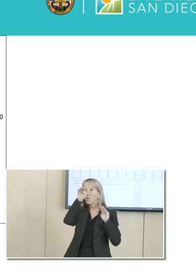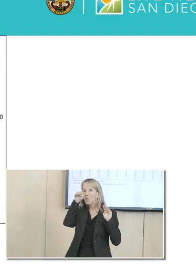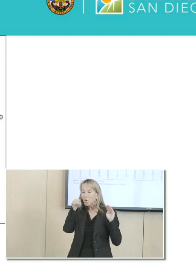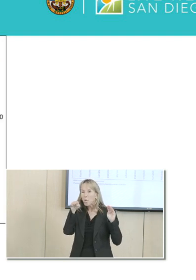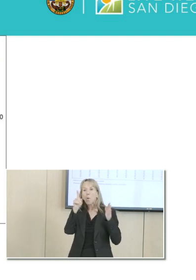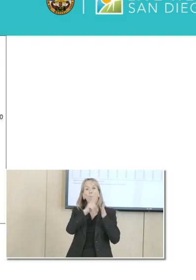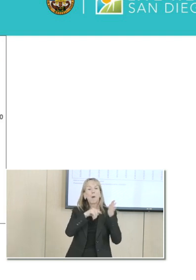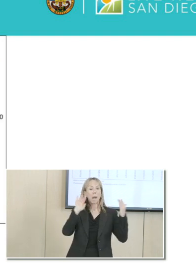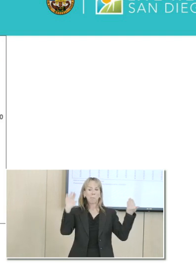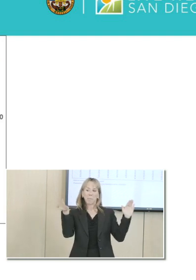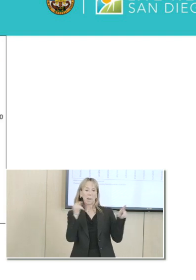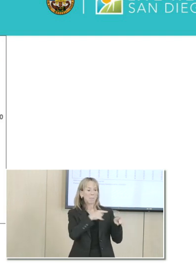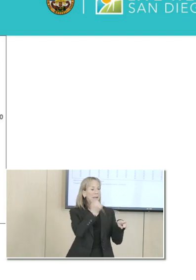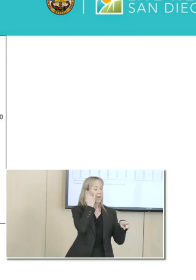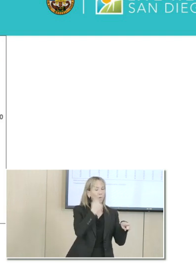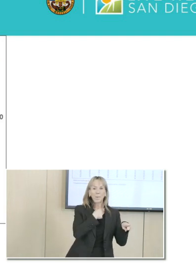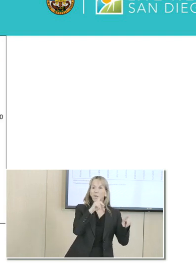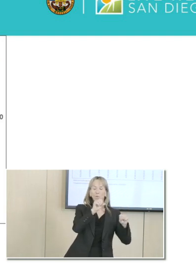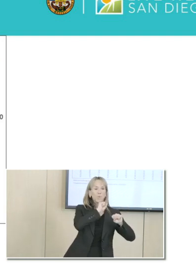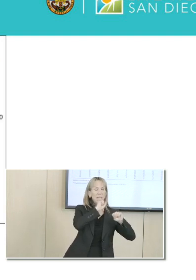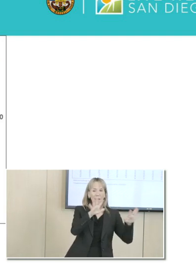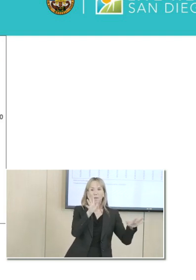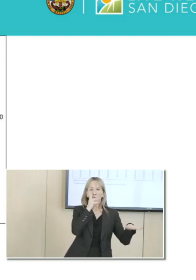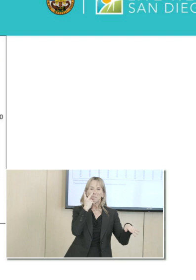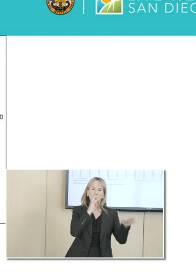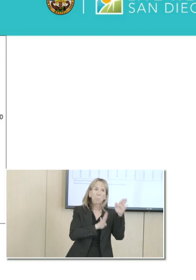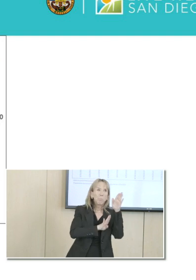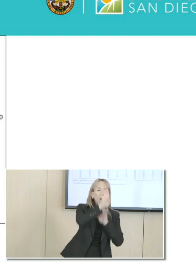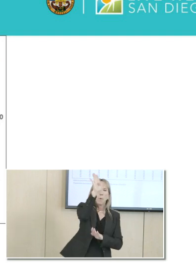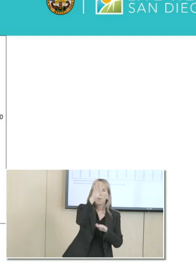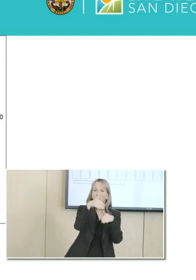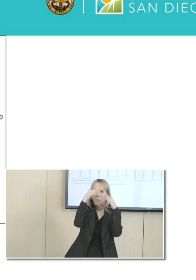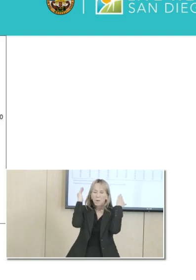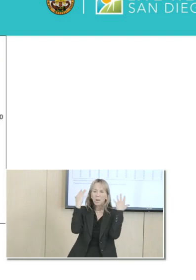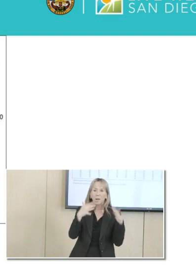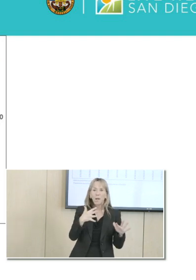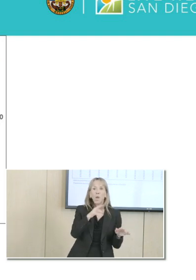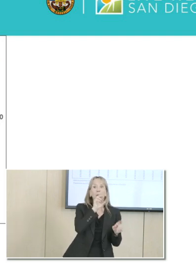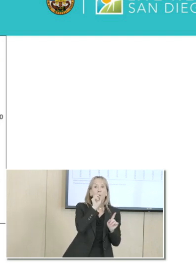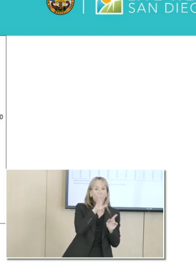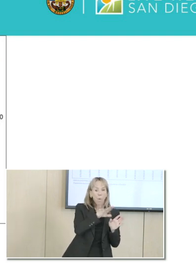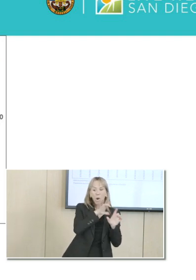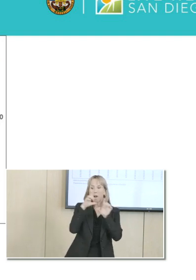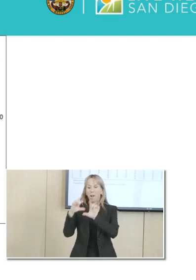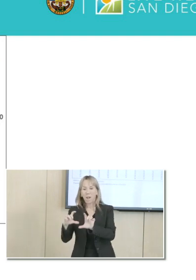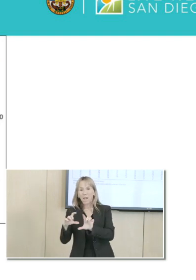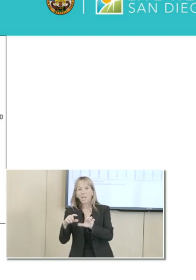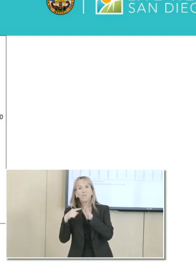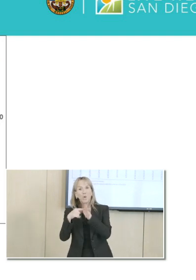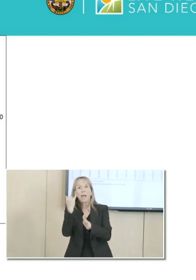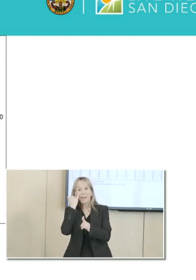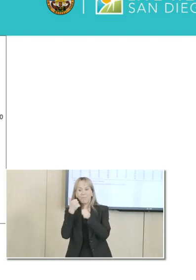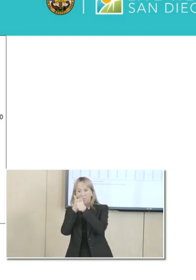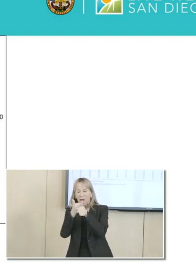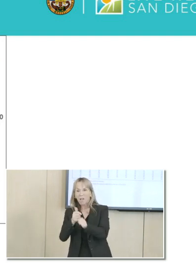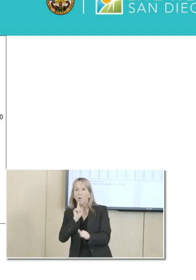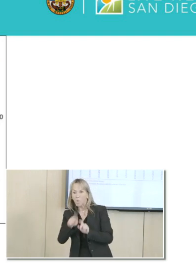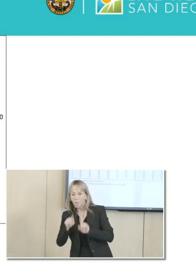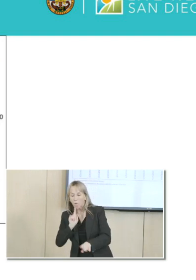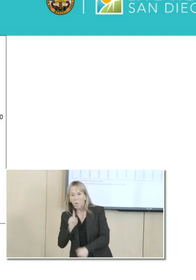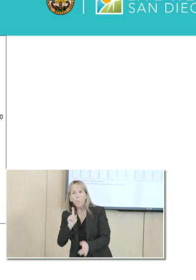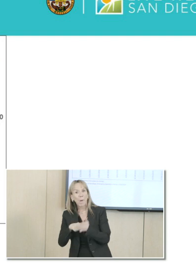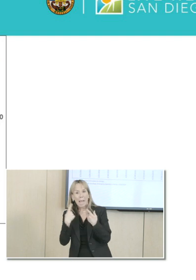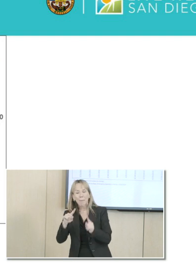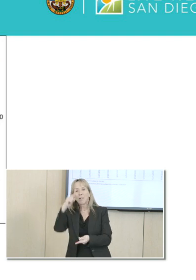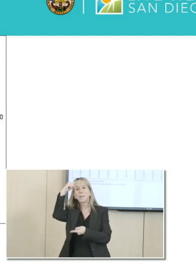nothing, which is we would be quickly overwhelmed, or if we did everything, which is to flatten that curve down so that the capacity was